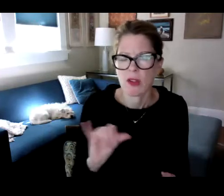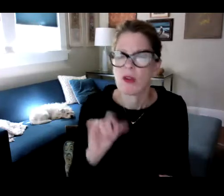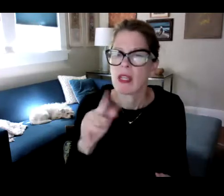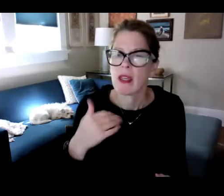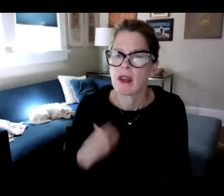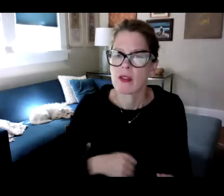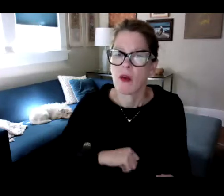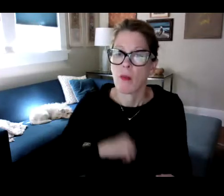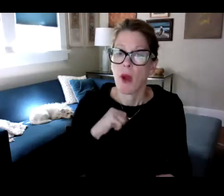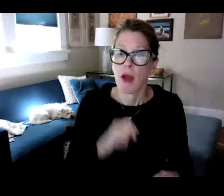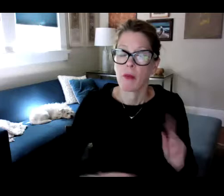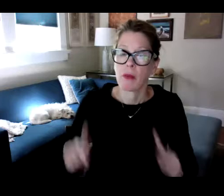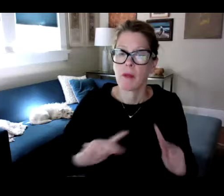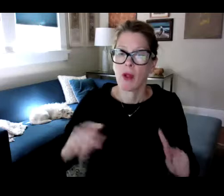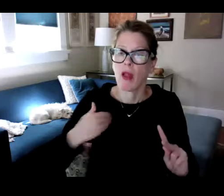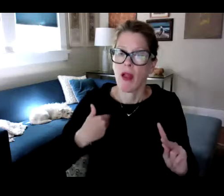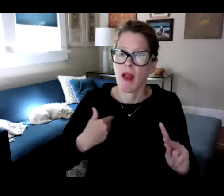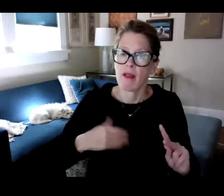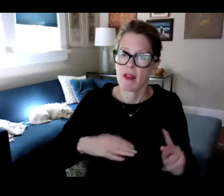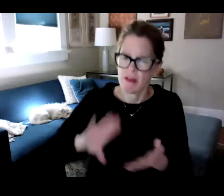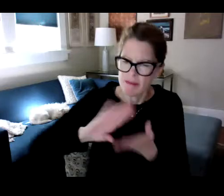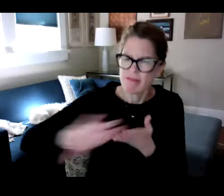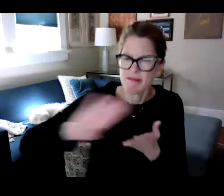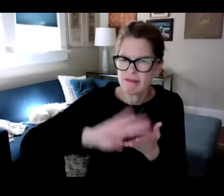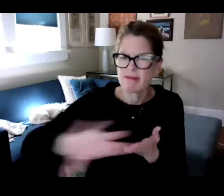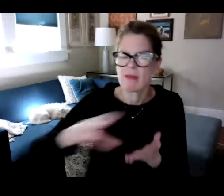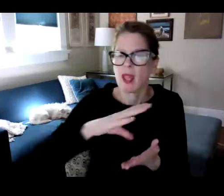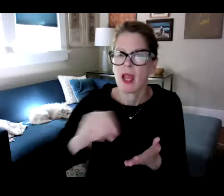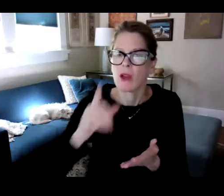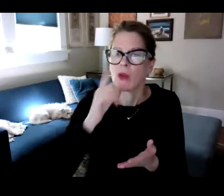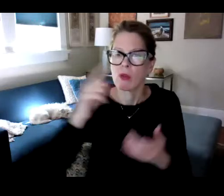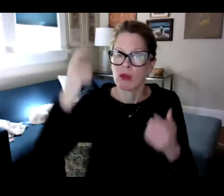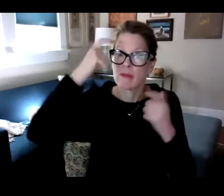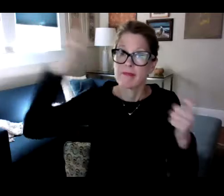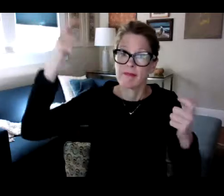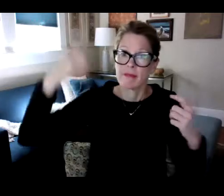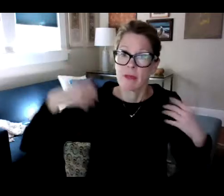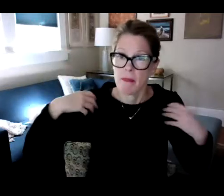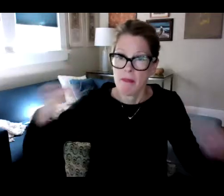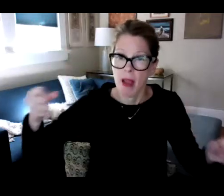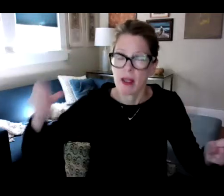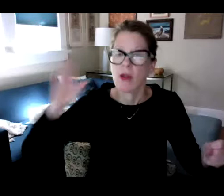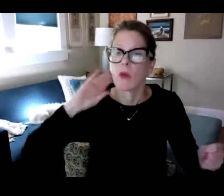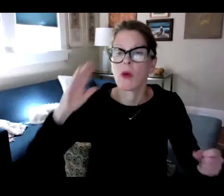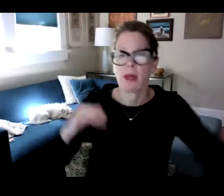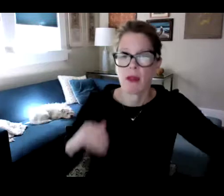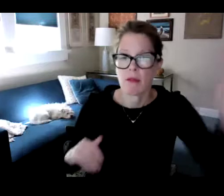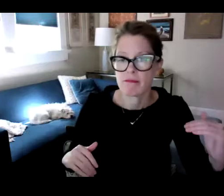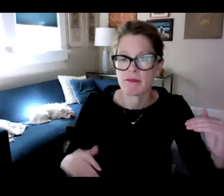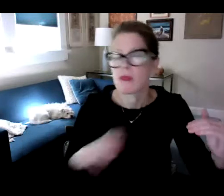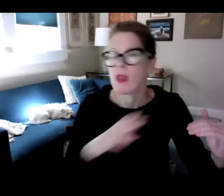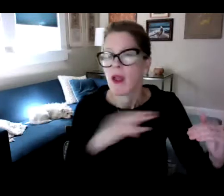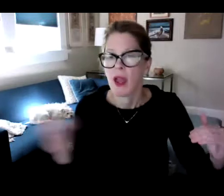conceit. He has cast down the mighty from their thrones, and